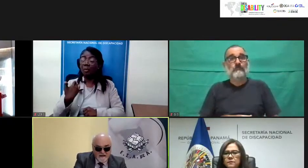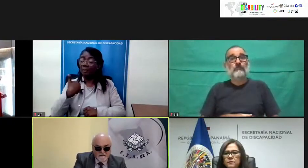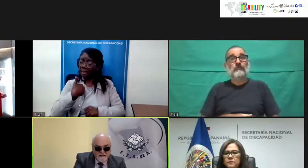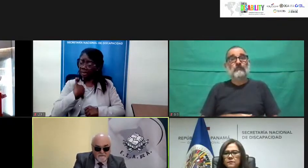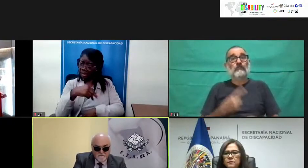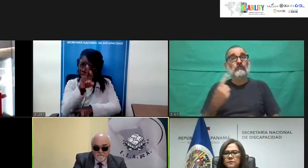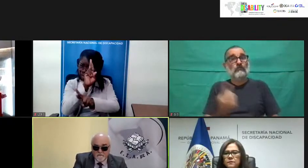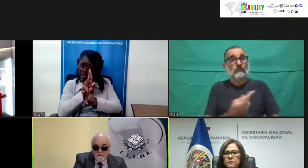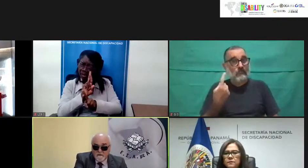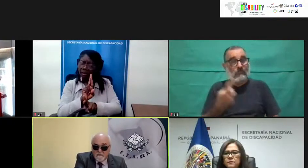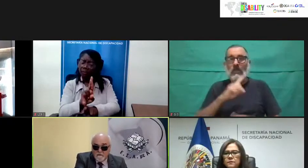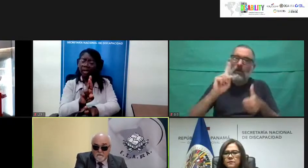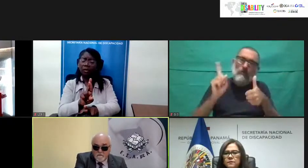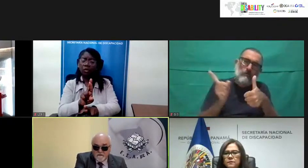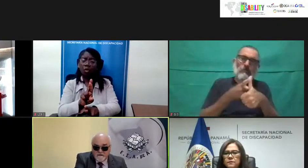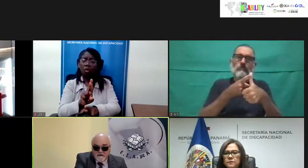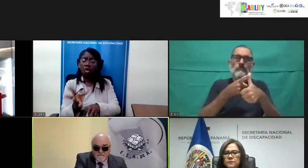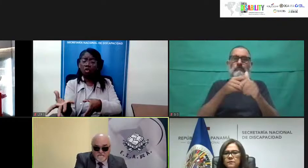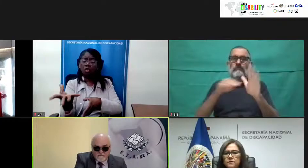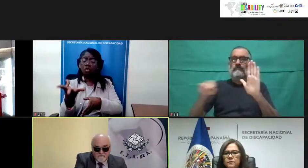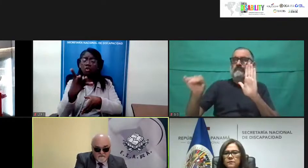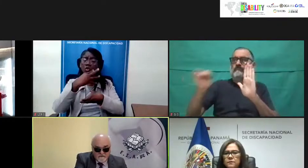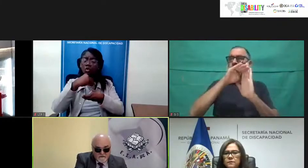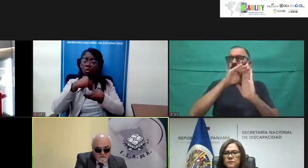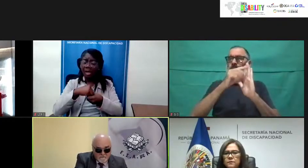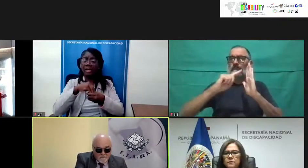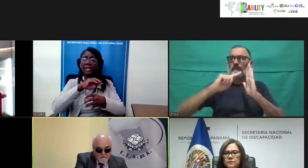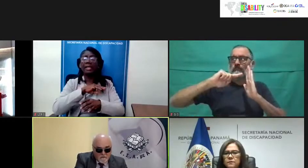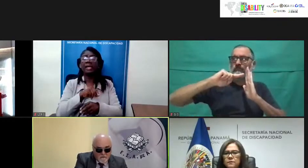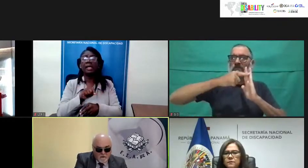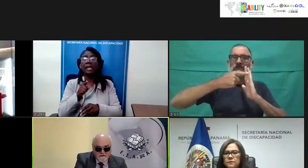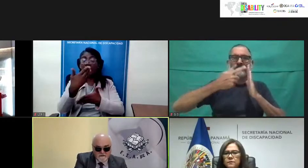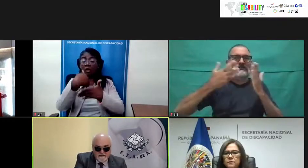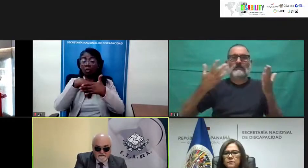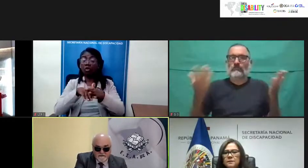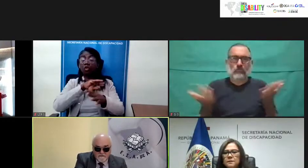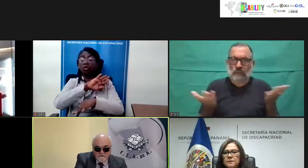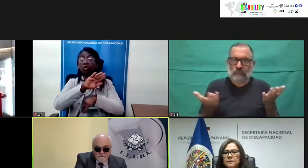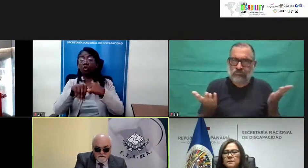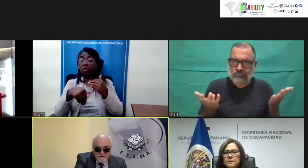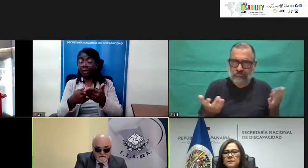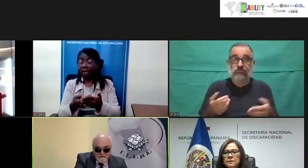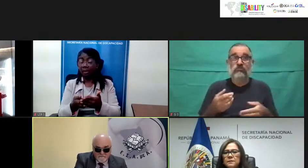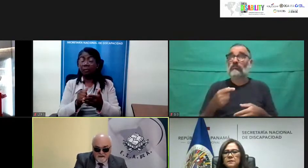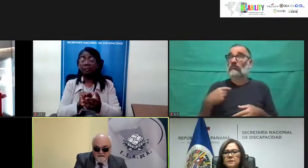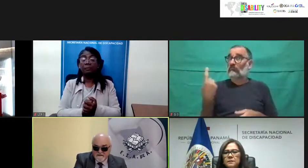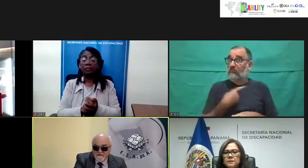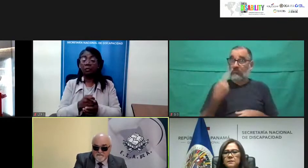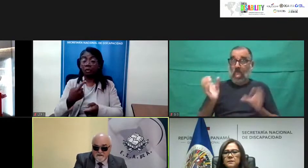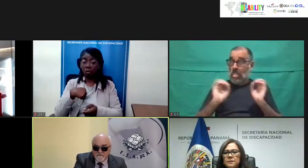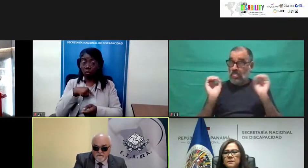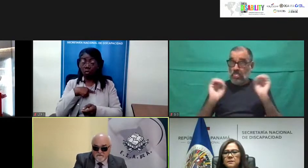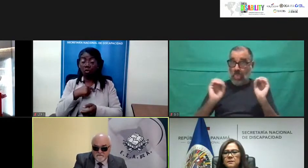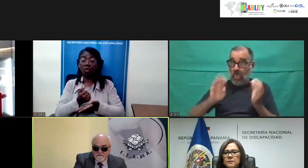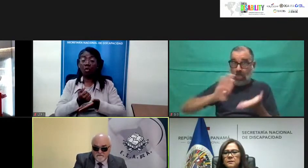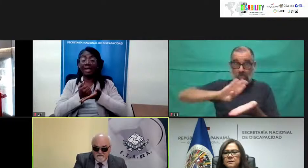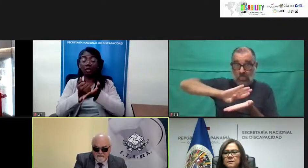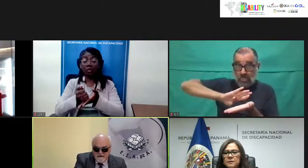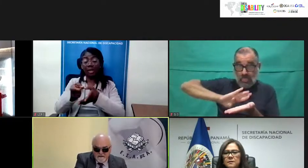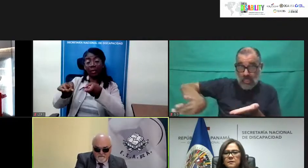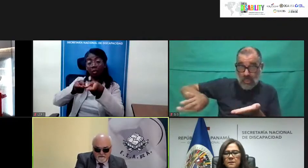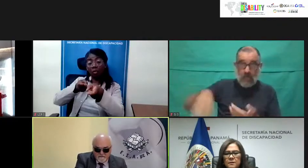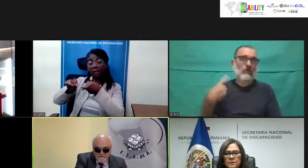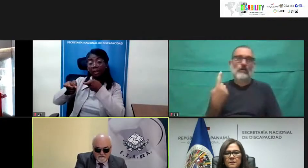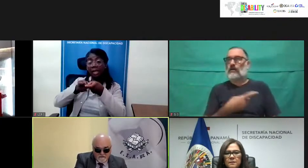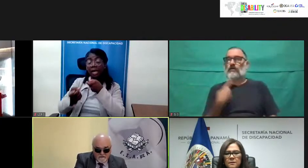atarida we have coordinated the participation and the